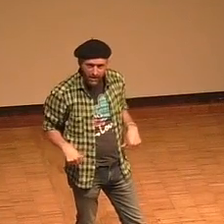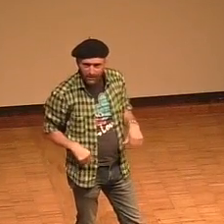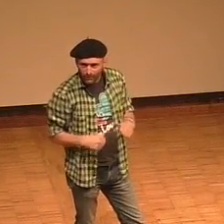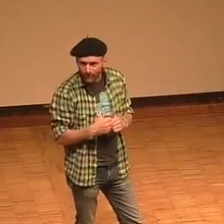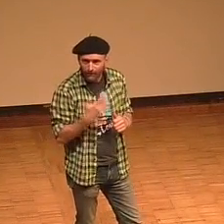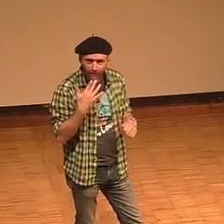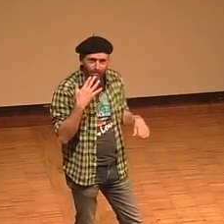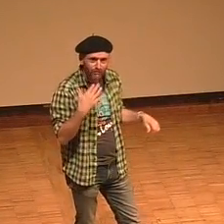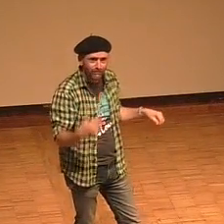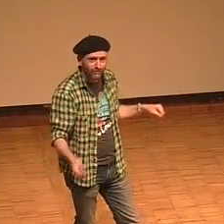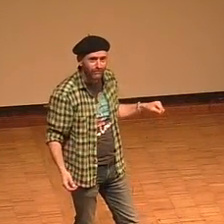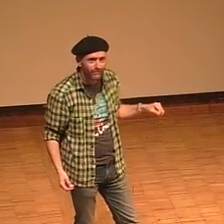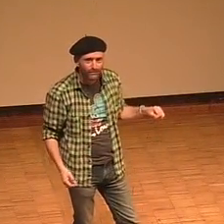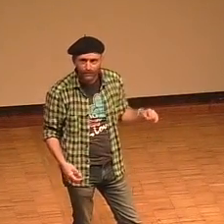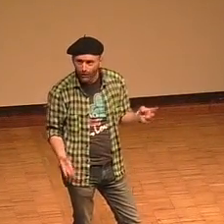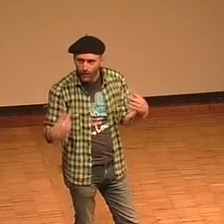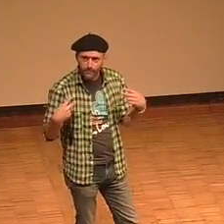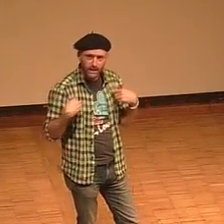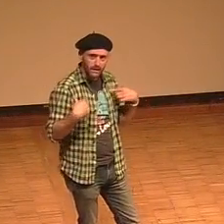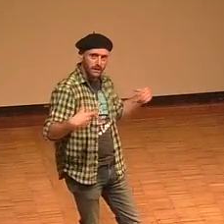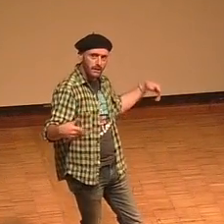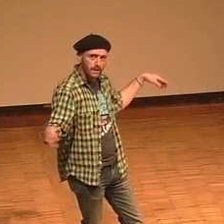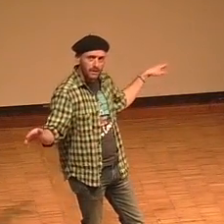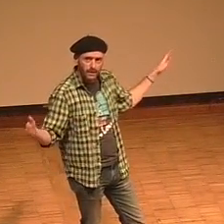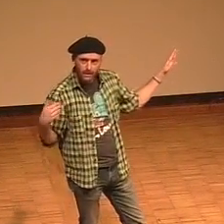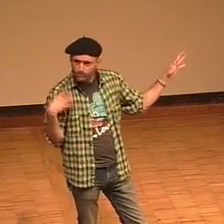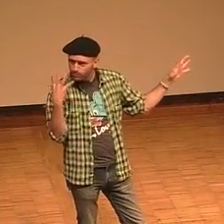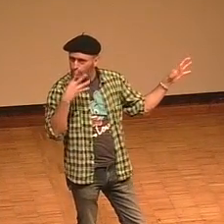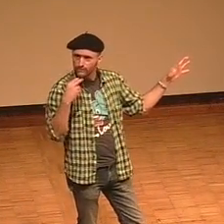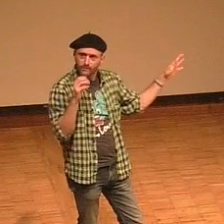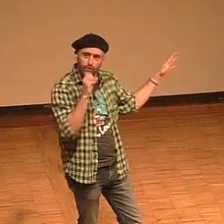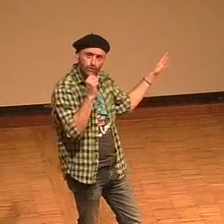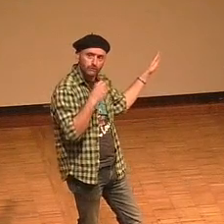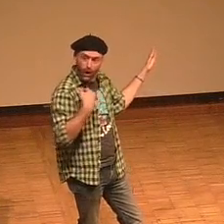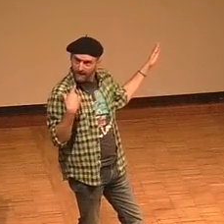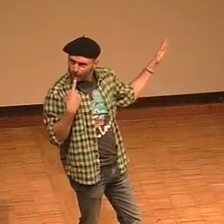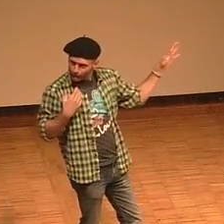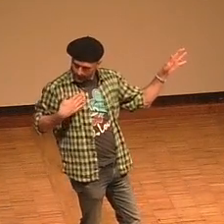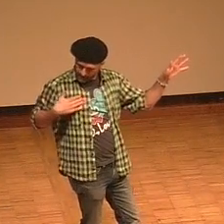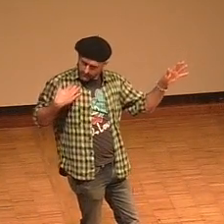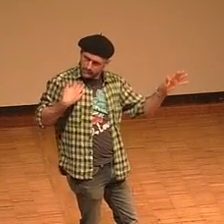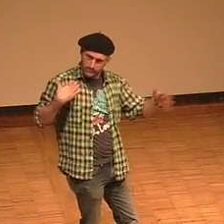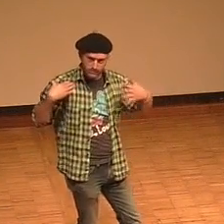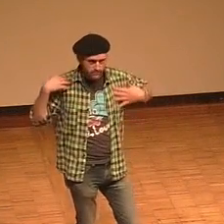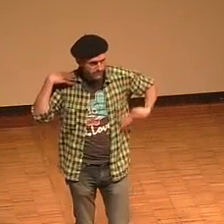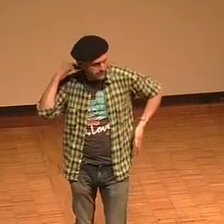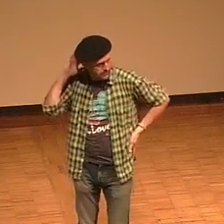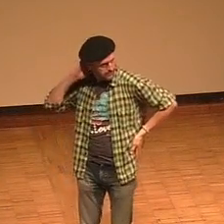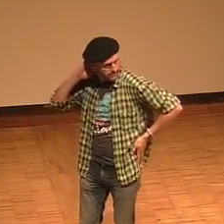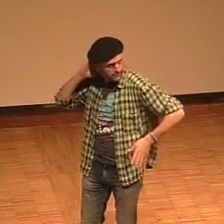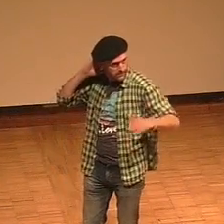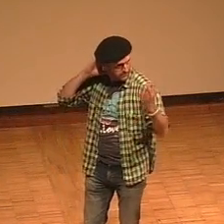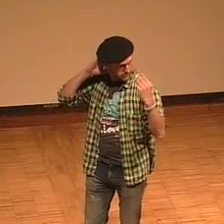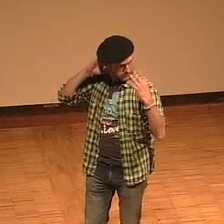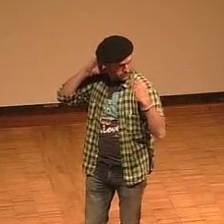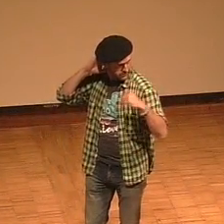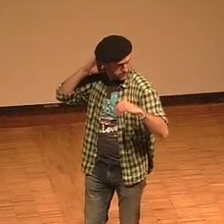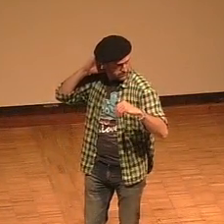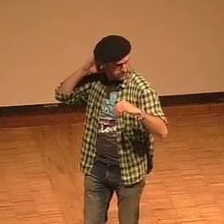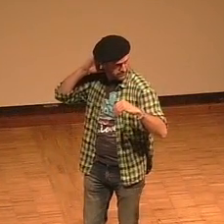then starting to brag about the color, like, well, look at me, look how beautiful I am. I'm orange with green and red,